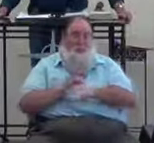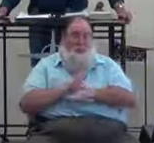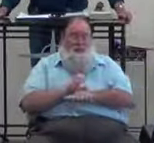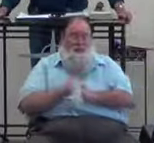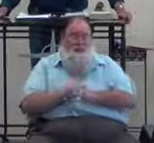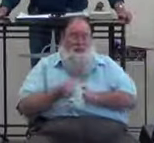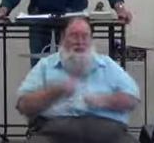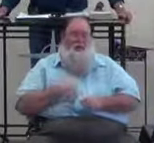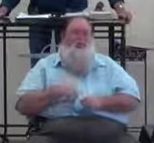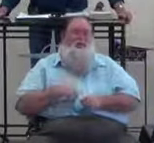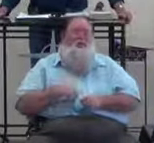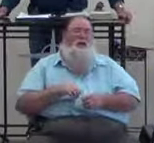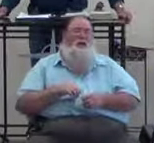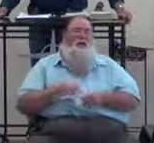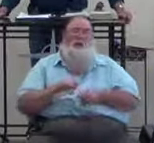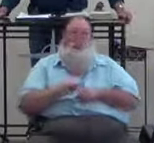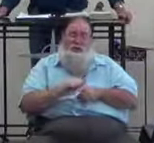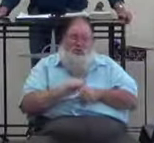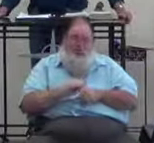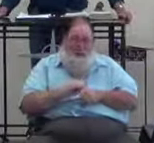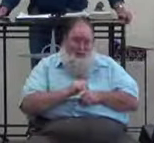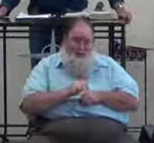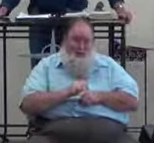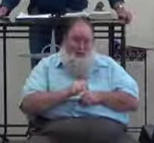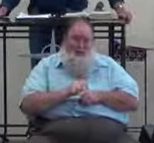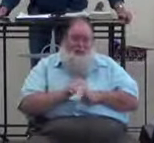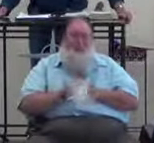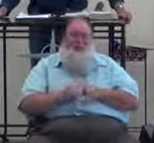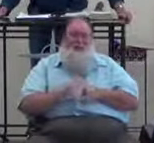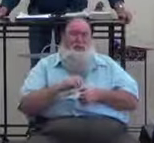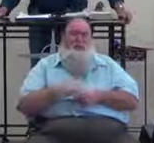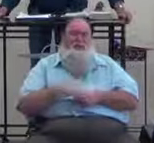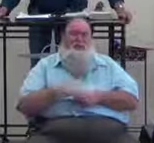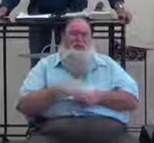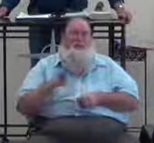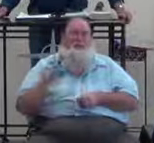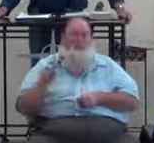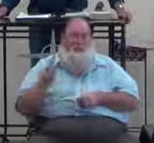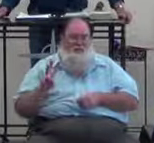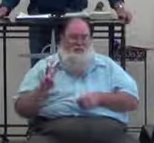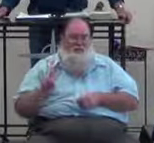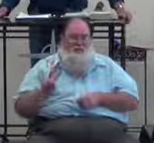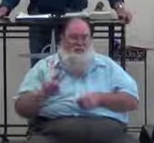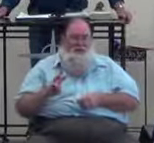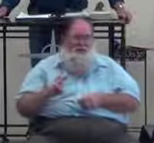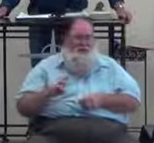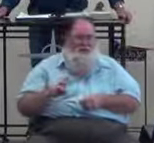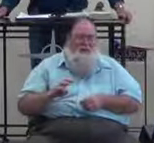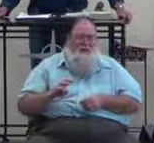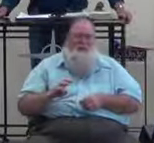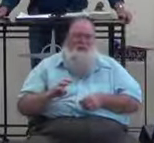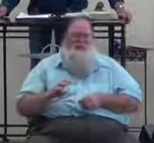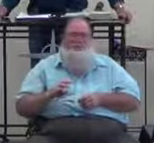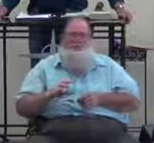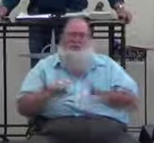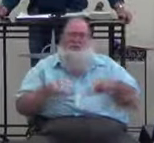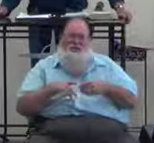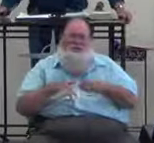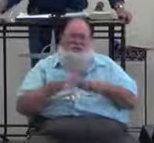Fort Wayne. Some of you guys might have driven through the neighborhood, and it's small. It's over near Arcola, I